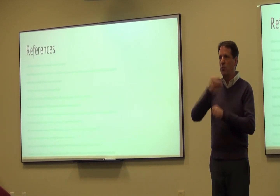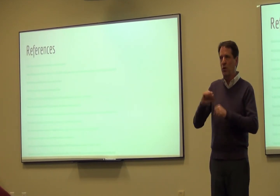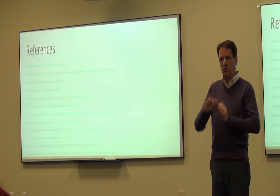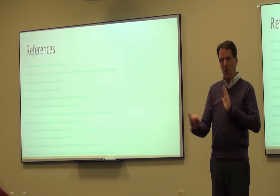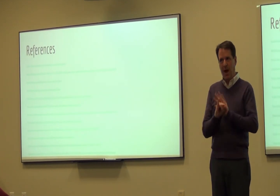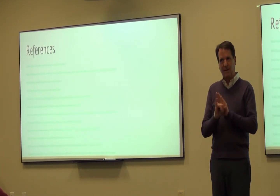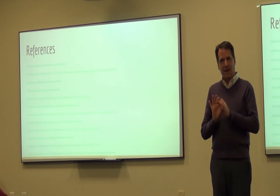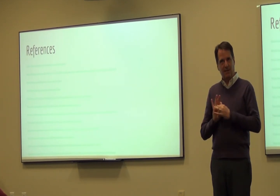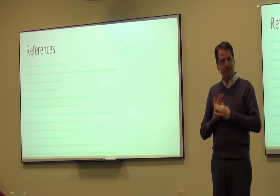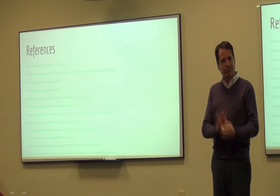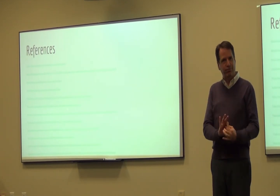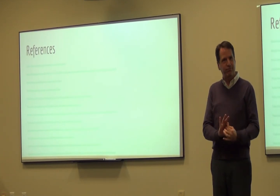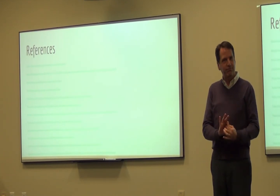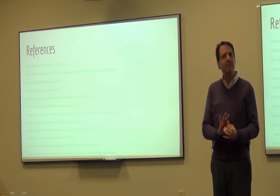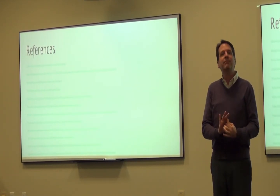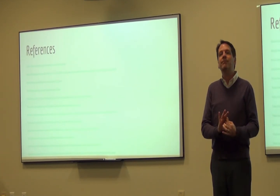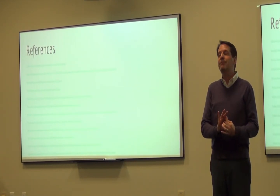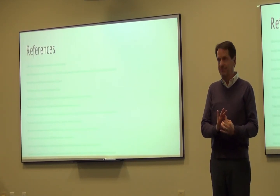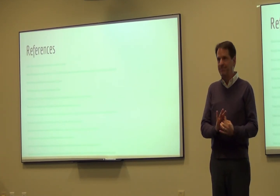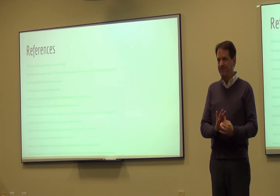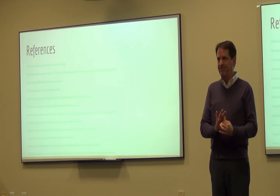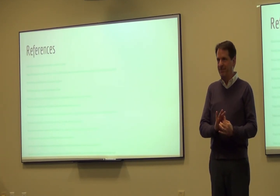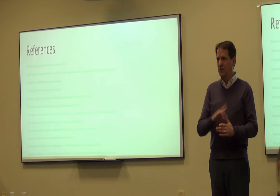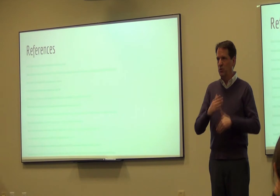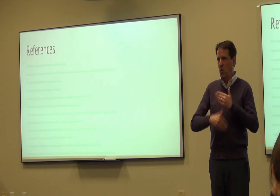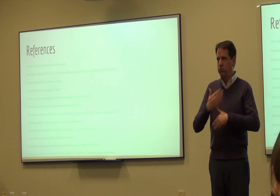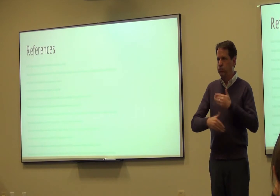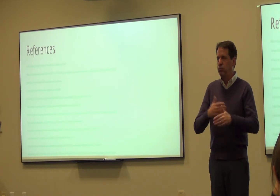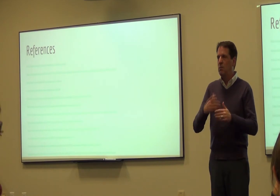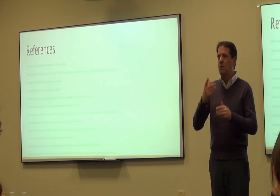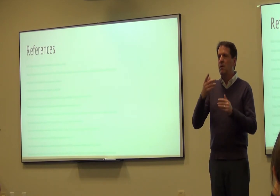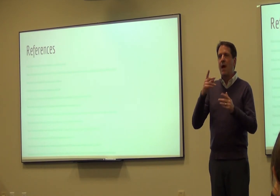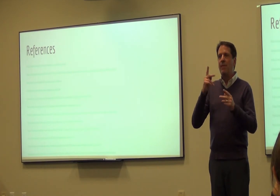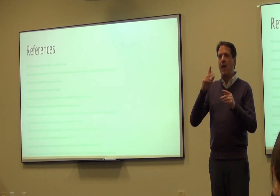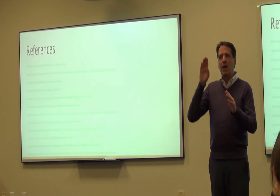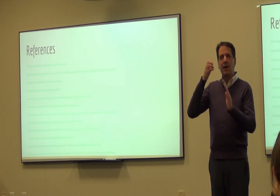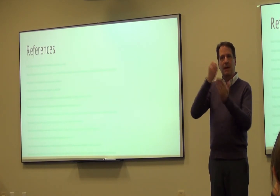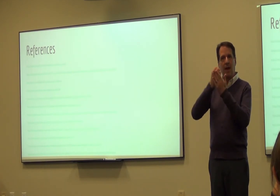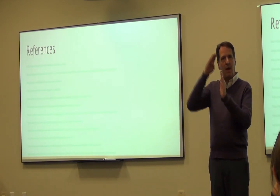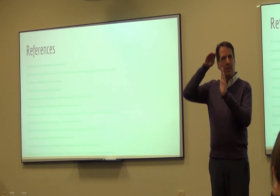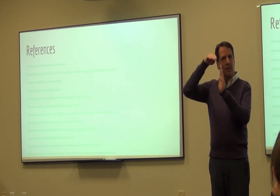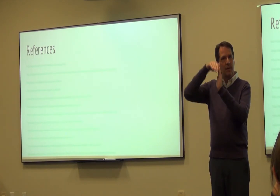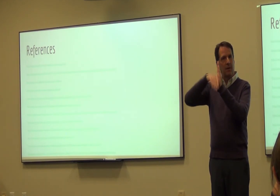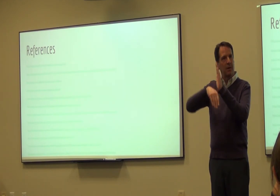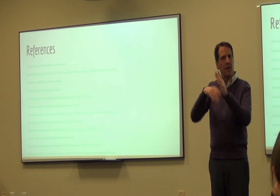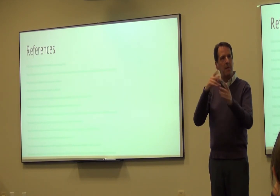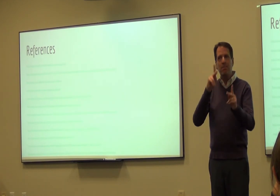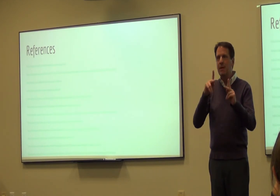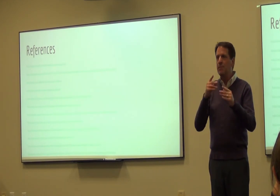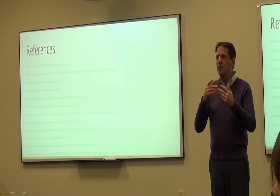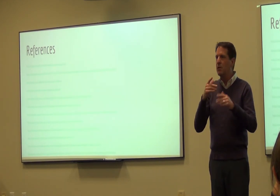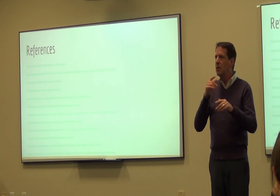work. Japan was known for their hard work, and that was the identity that they took on. And when the economy